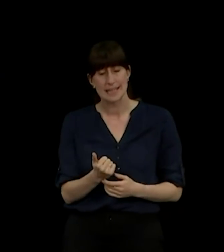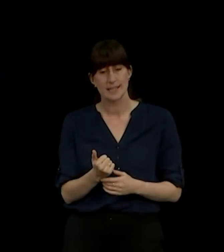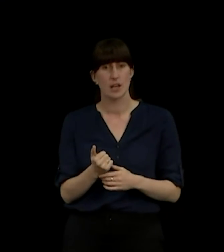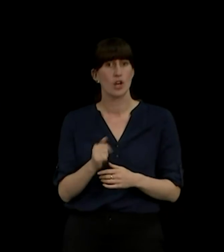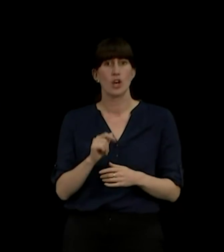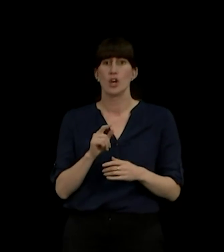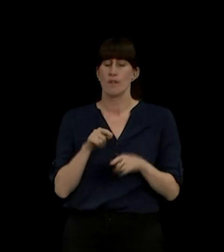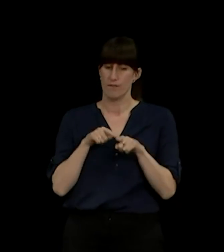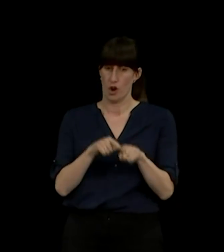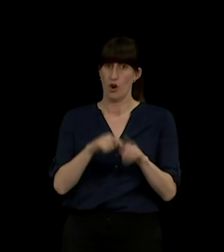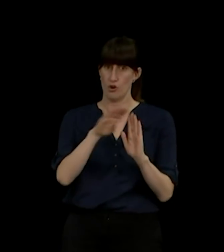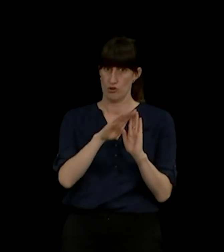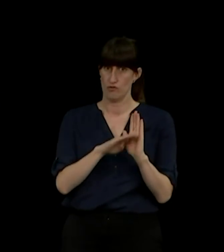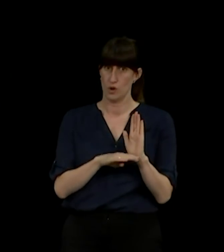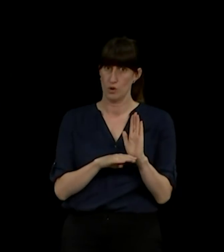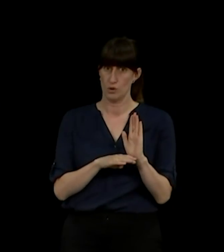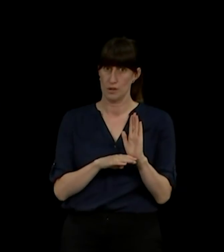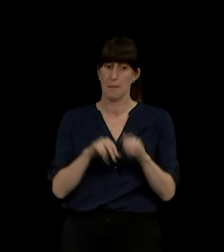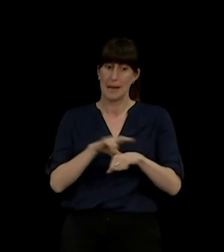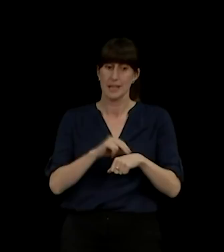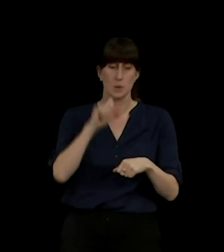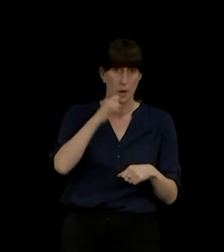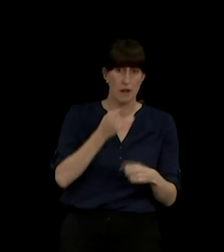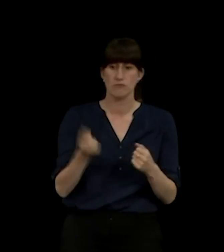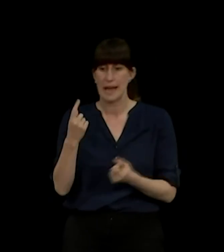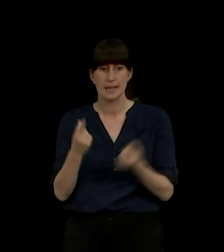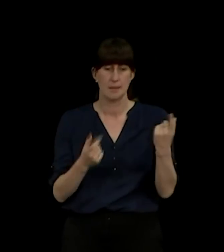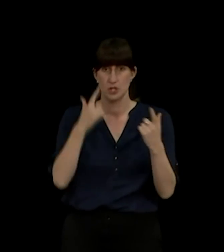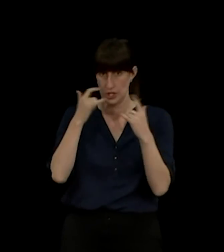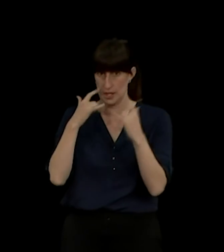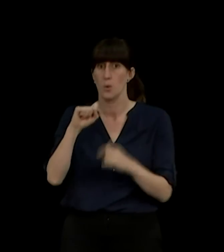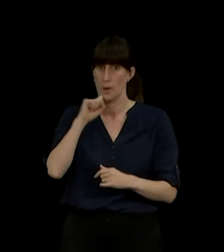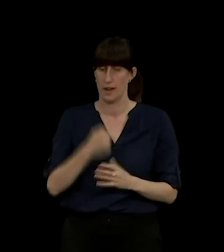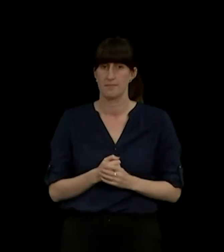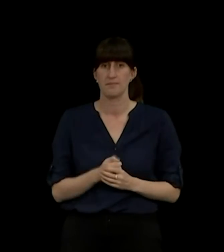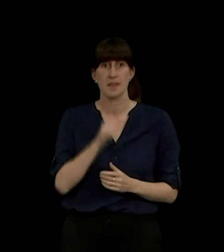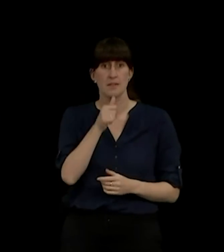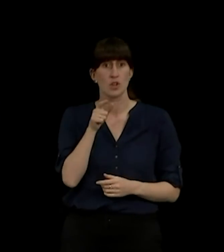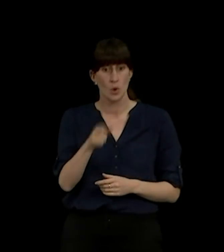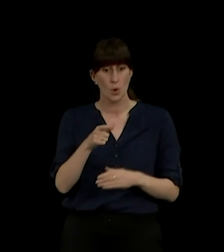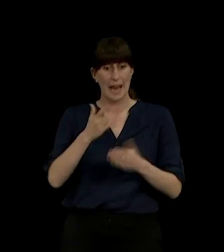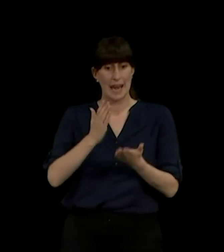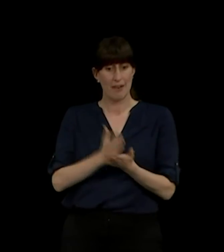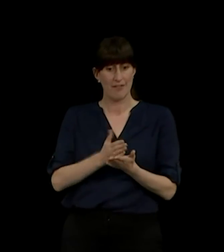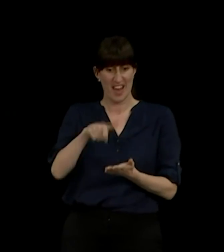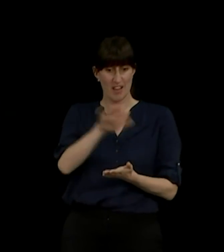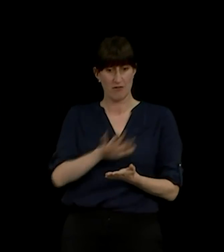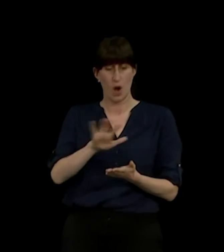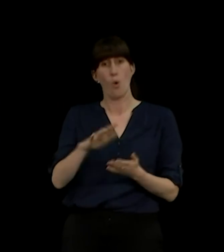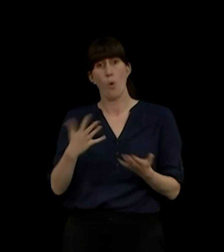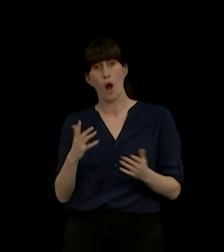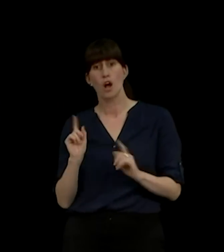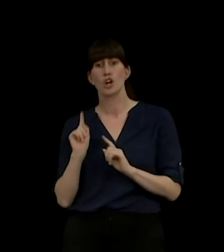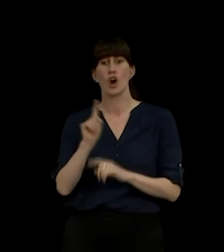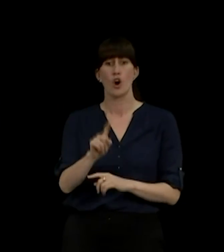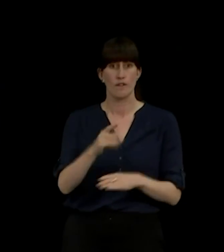maintain compliance, and there will be spot checks in place. For those who live and work across these areas, we ask that those